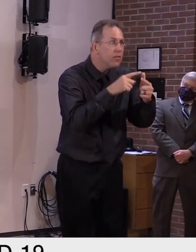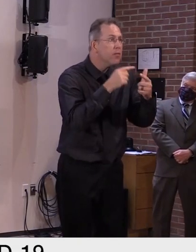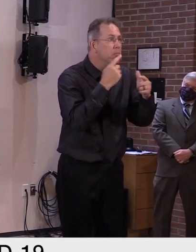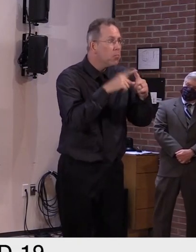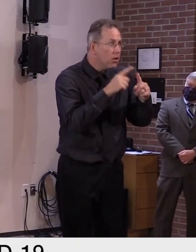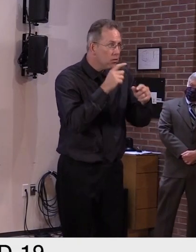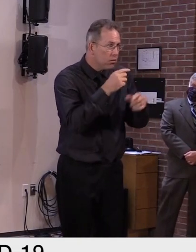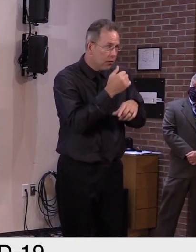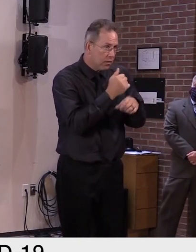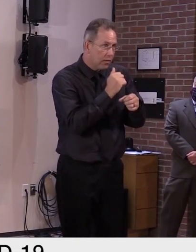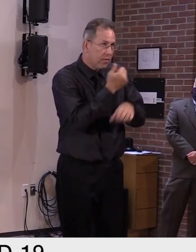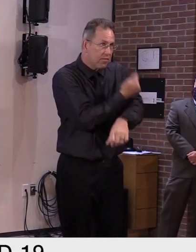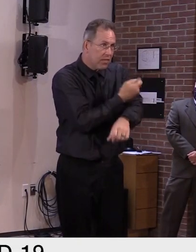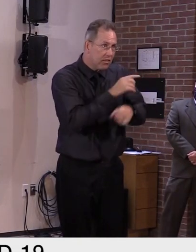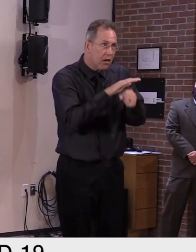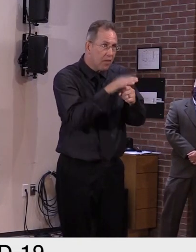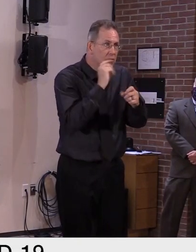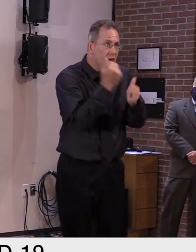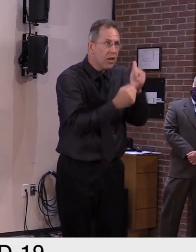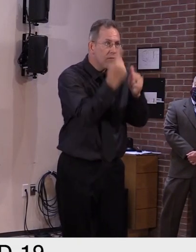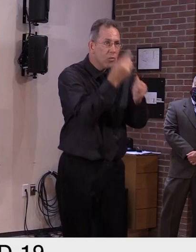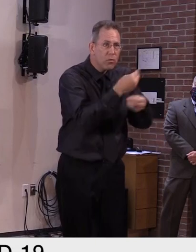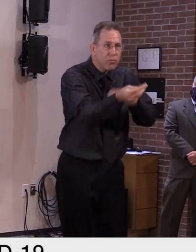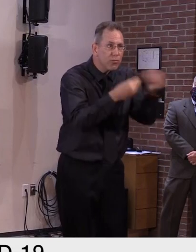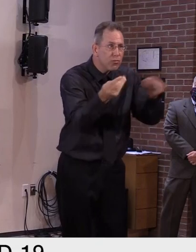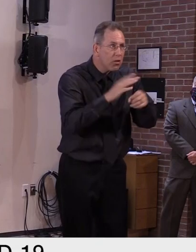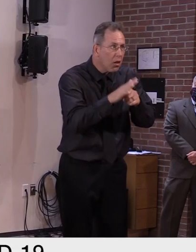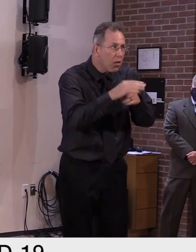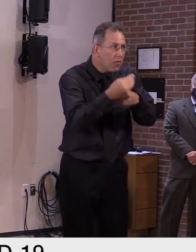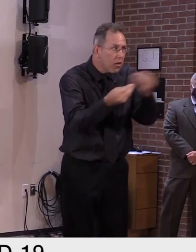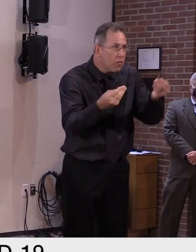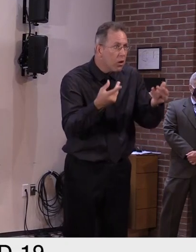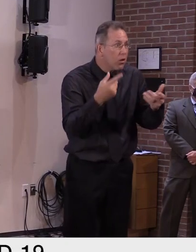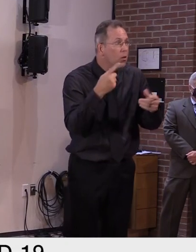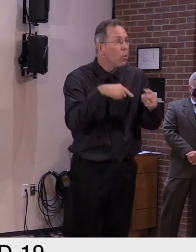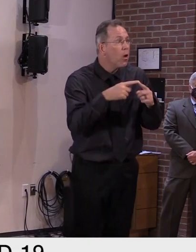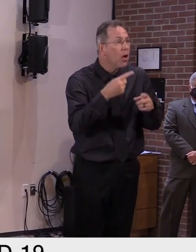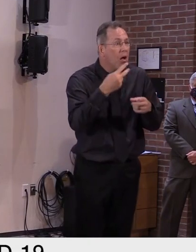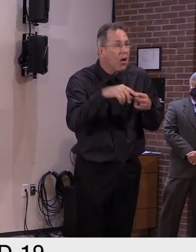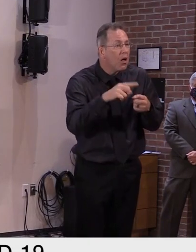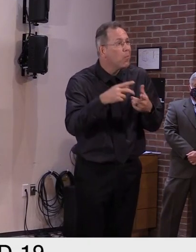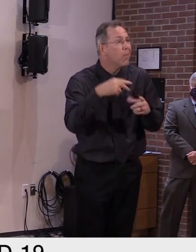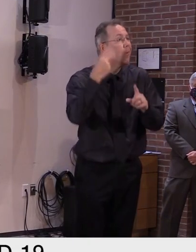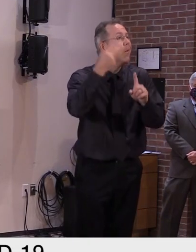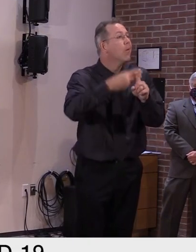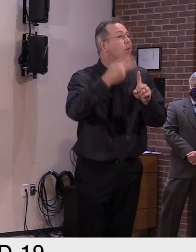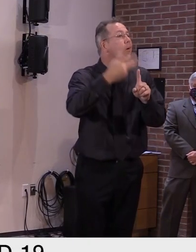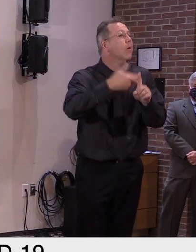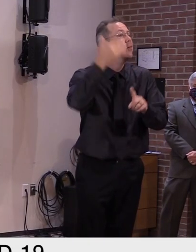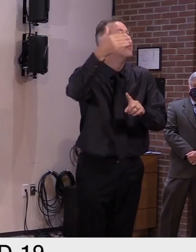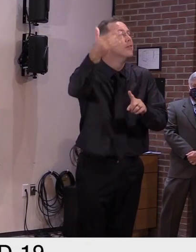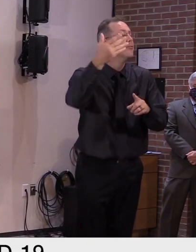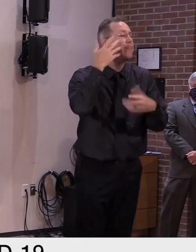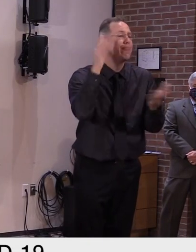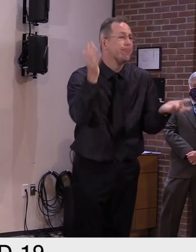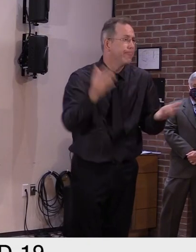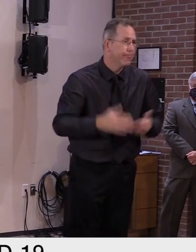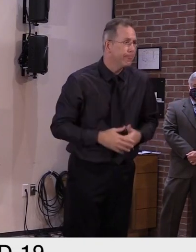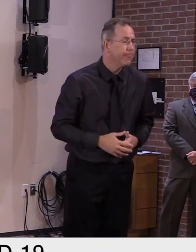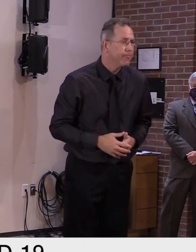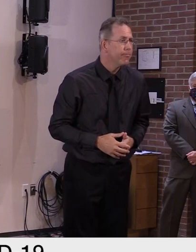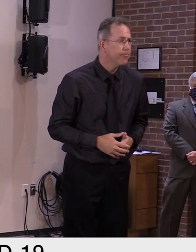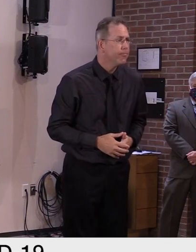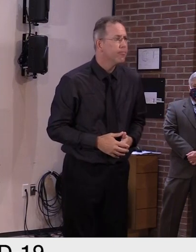distribution. But that, we're not talking, you know, weeks here, we're talking months. So that's why the grants that we have put